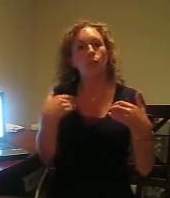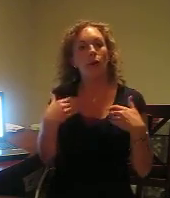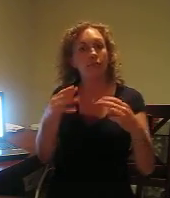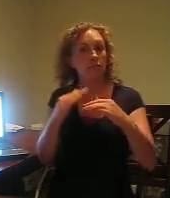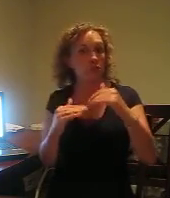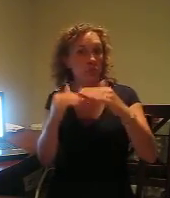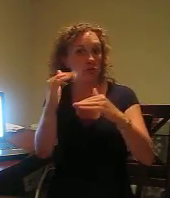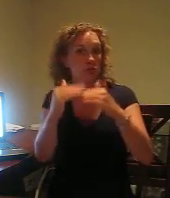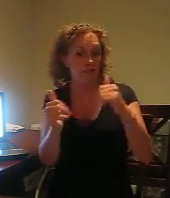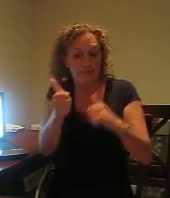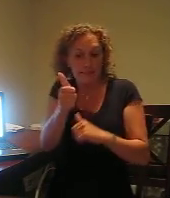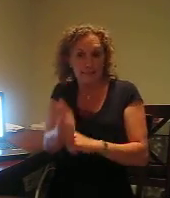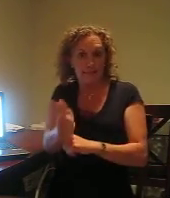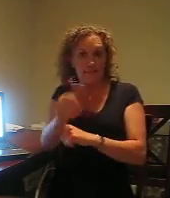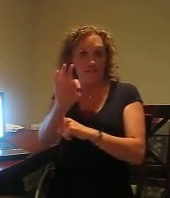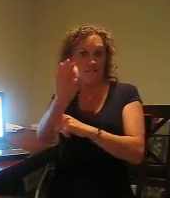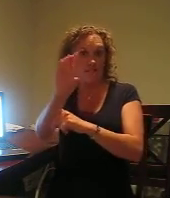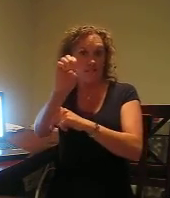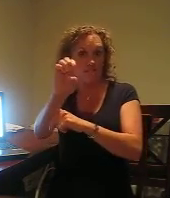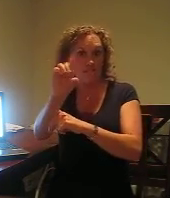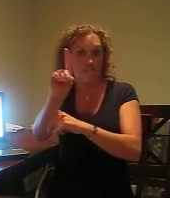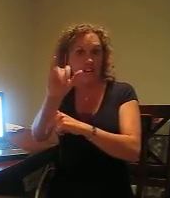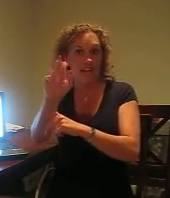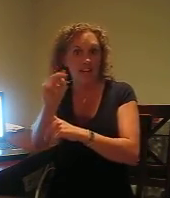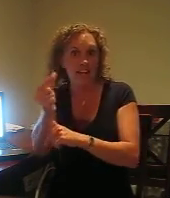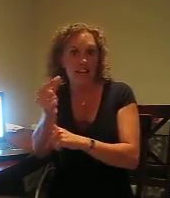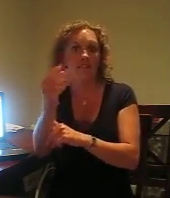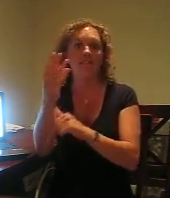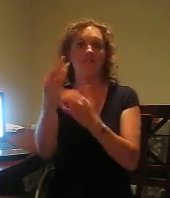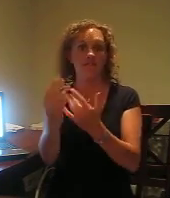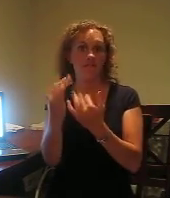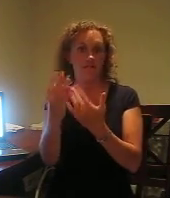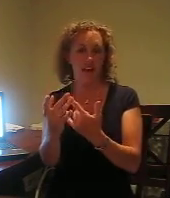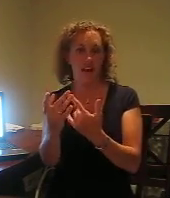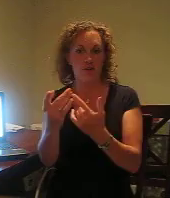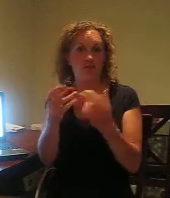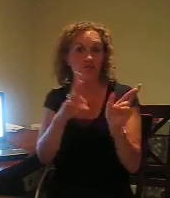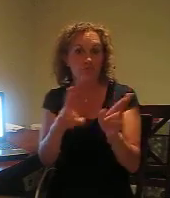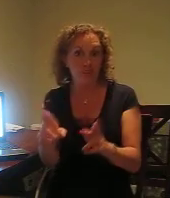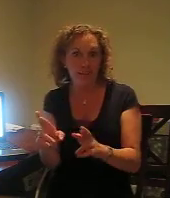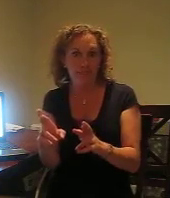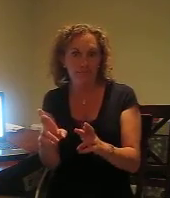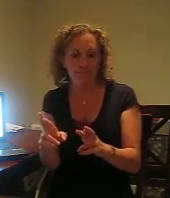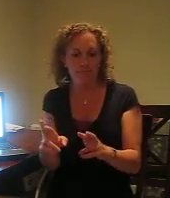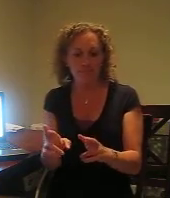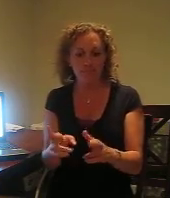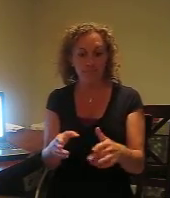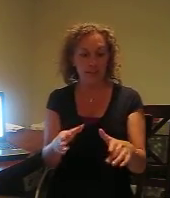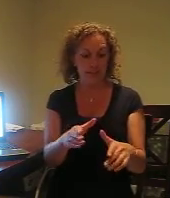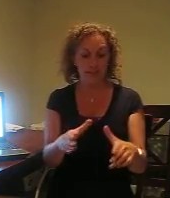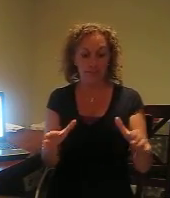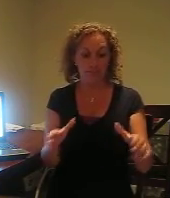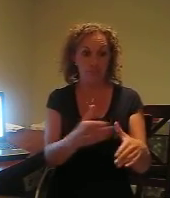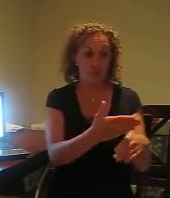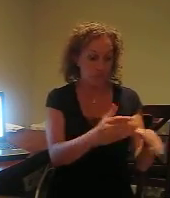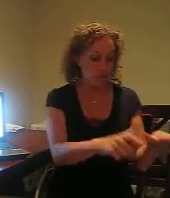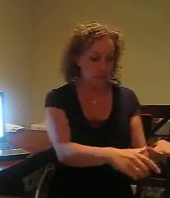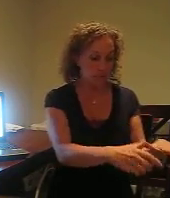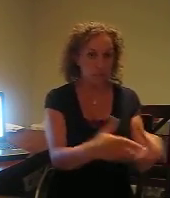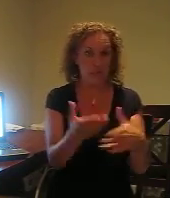completely in place. We've got our largest wood on the bottom, our medium stuff in the middle, and the smallest wood on top. The last thing we